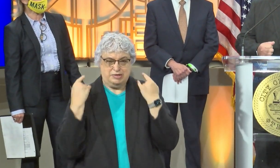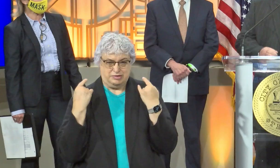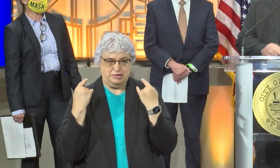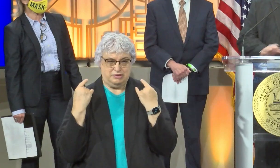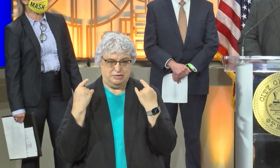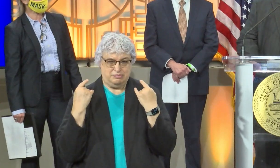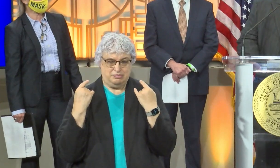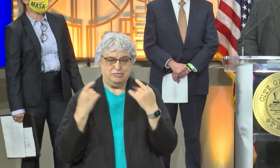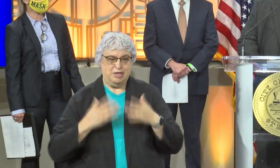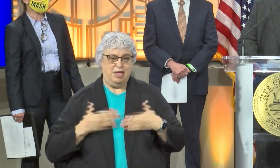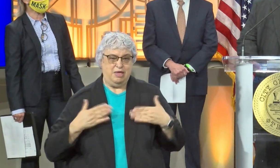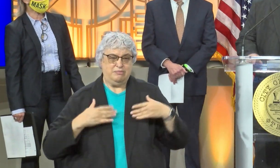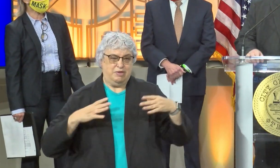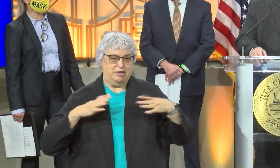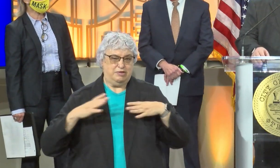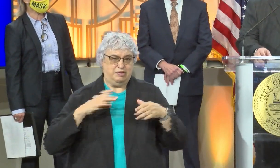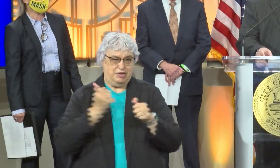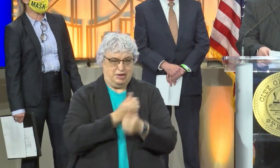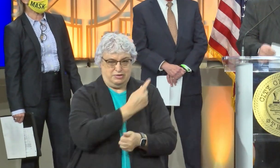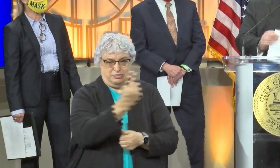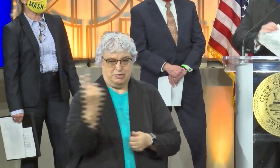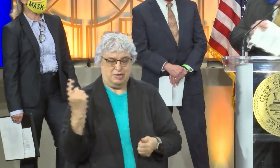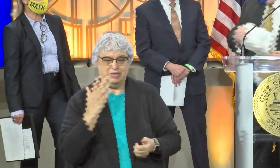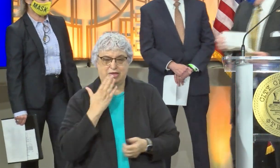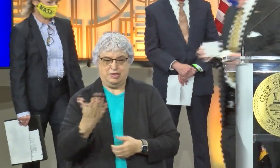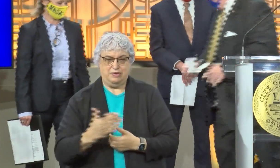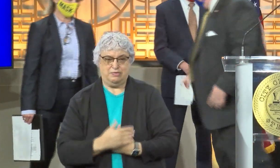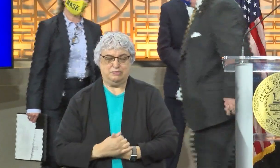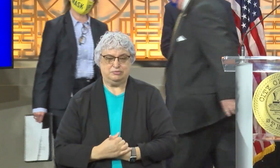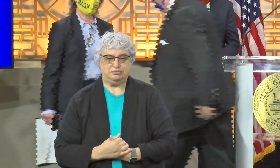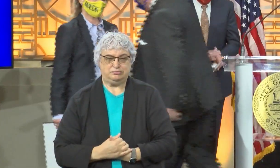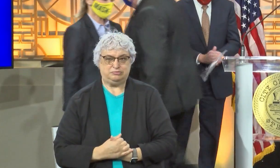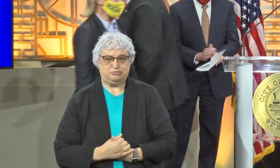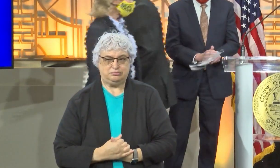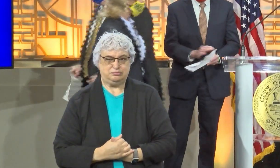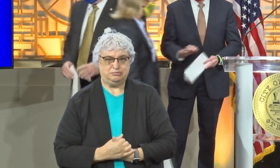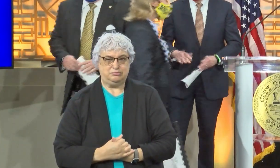up. Happy holidays to each and every one of you. Thank you.